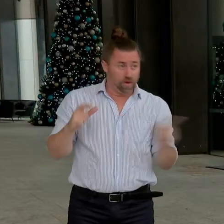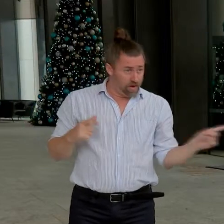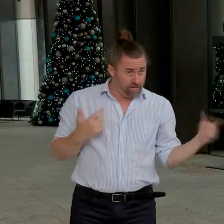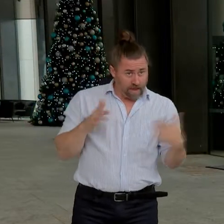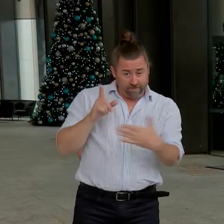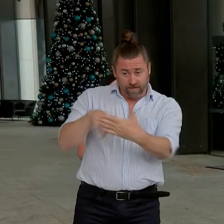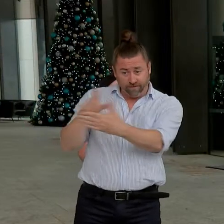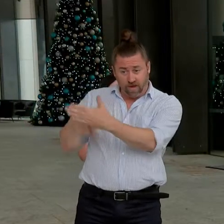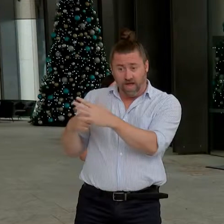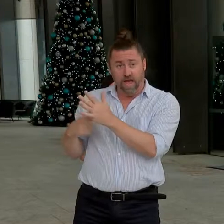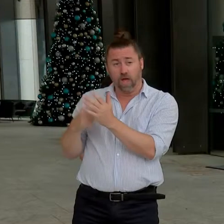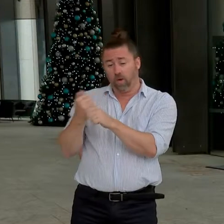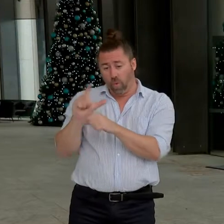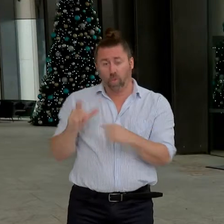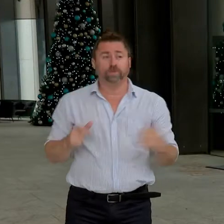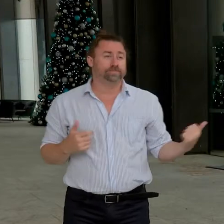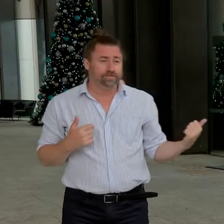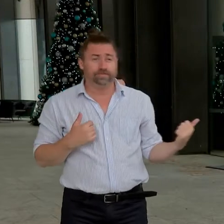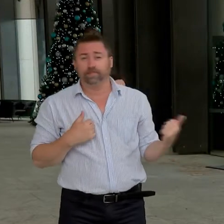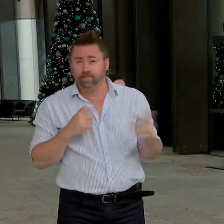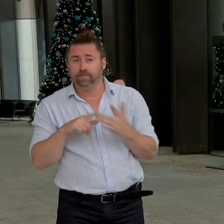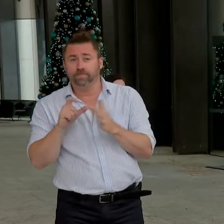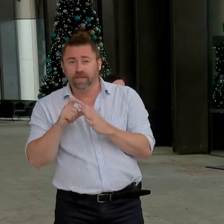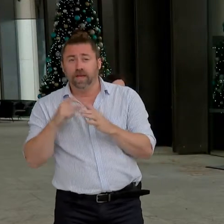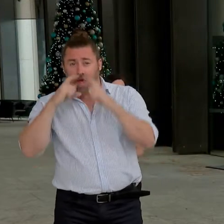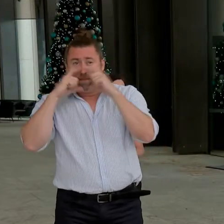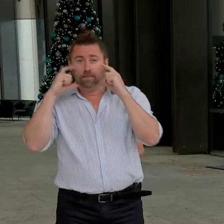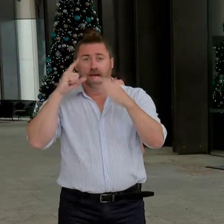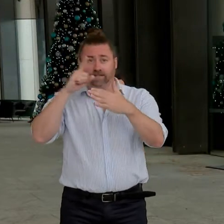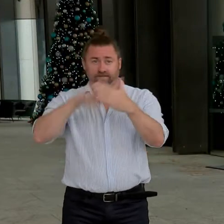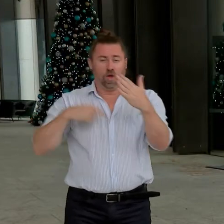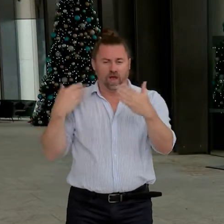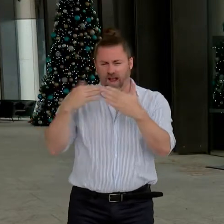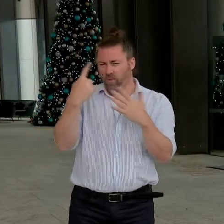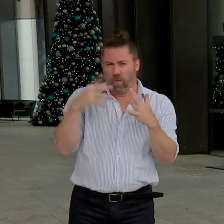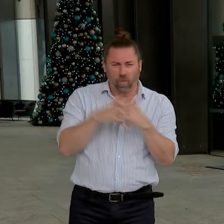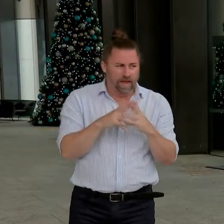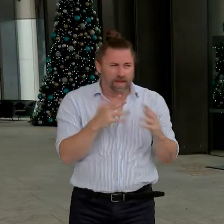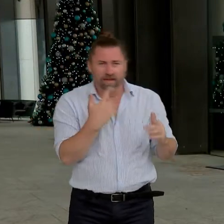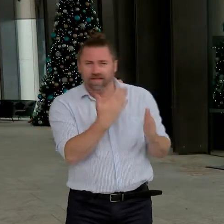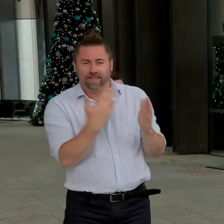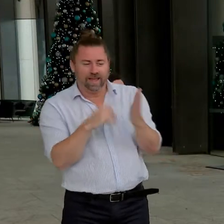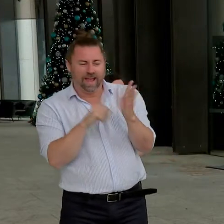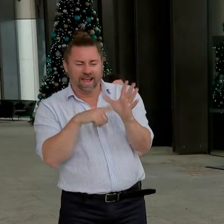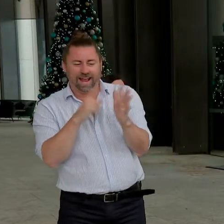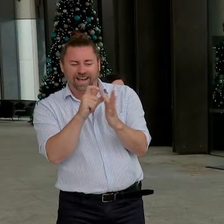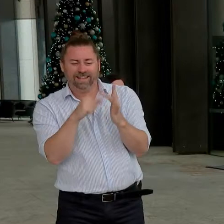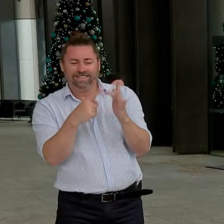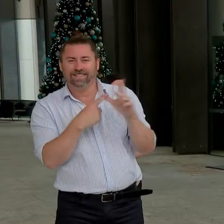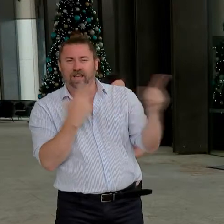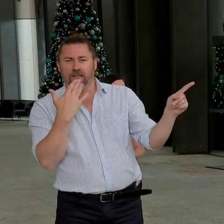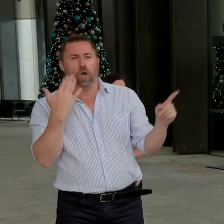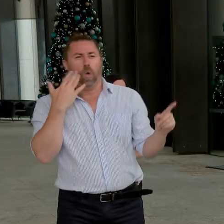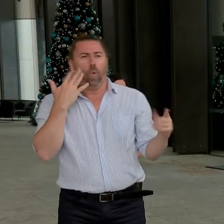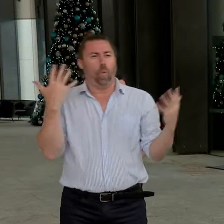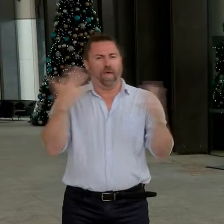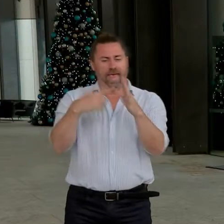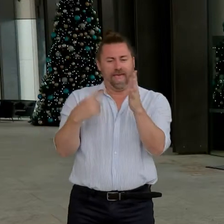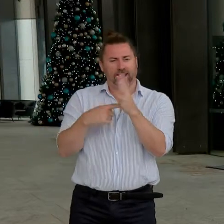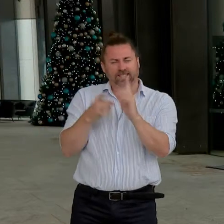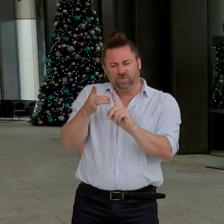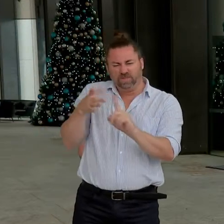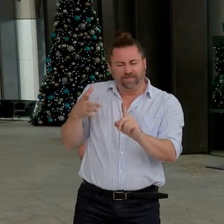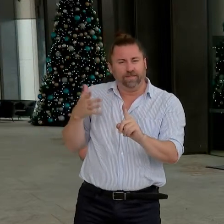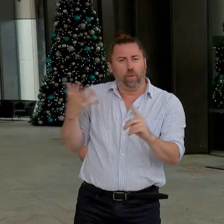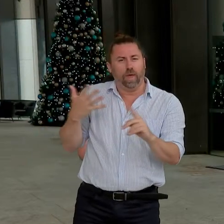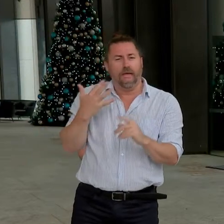We have handed out some mask fines in the last week, Lydia. I can't say specifically whether it was in that area. I don't have that information. But that's one of the